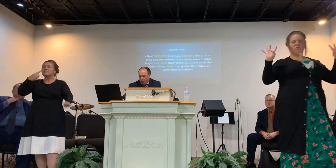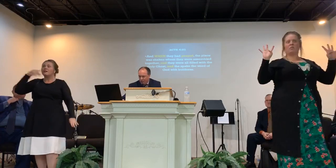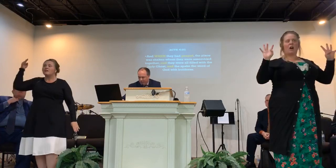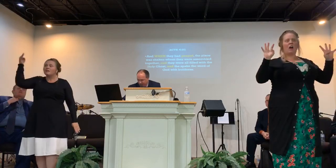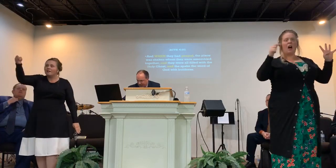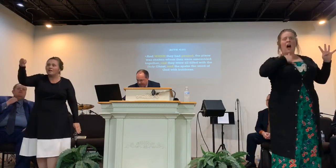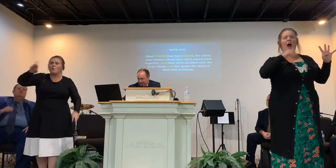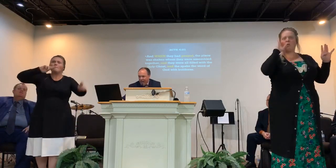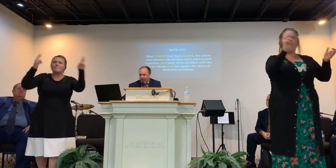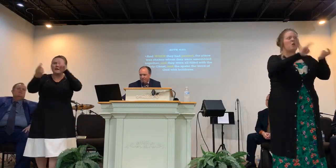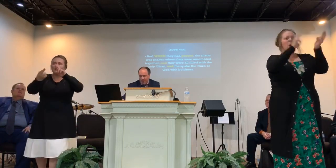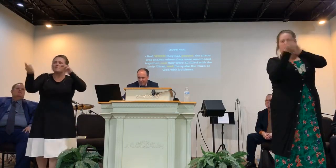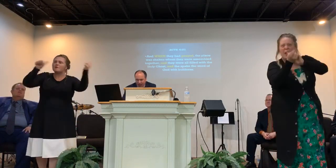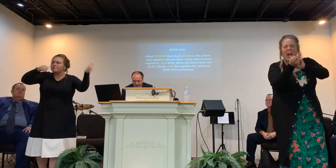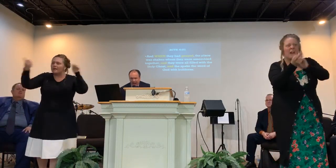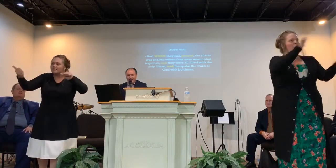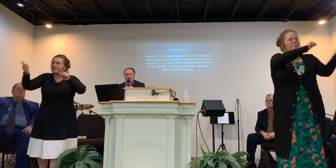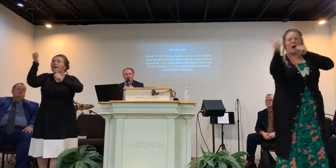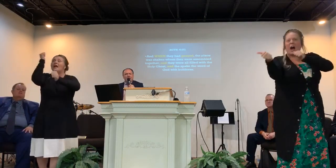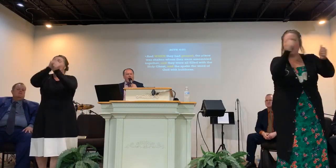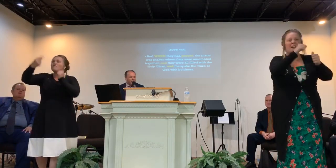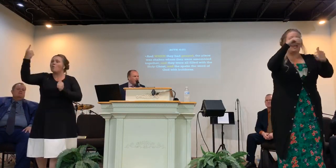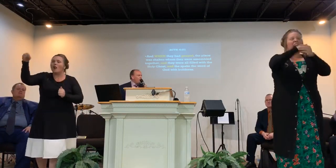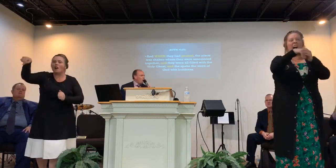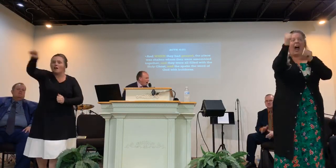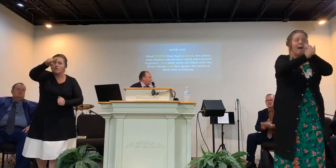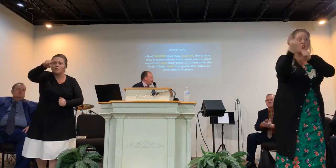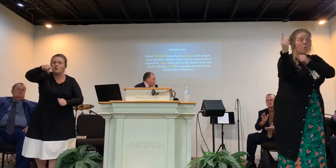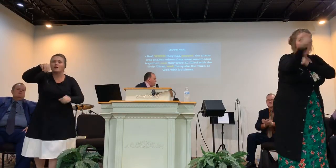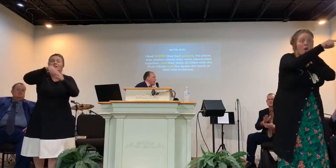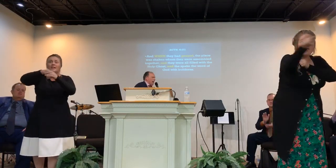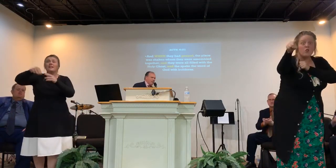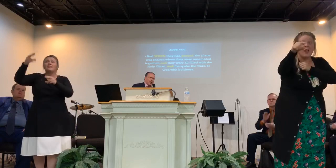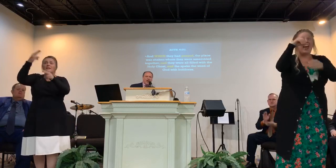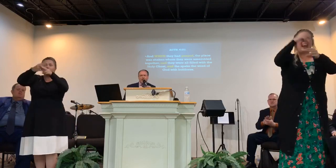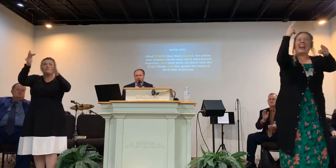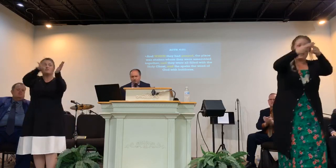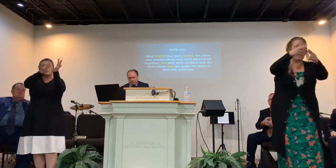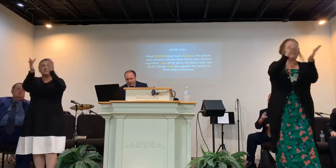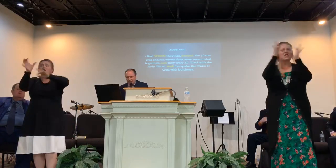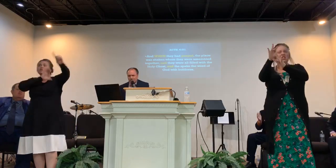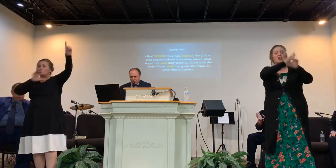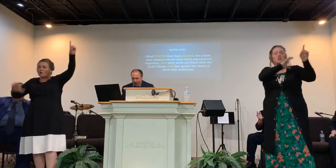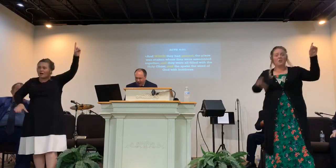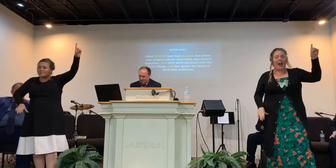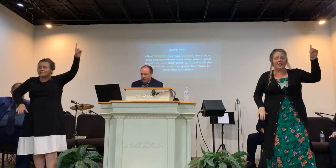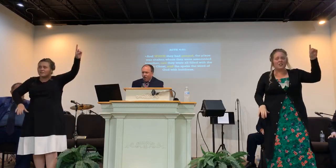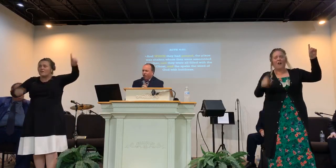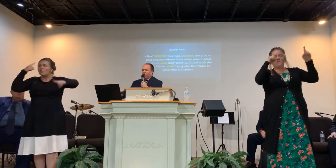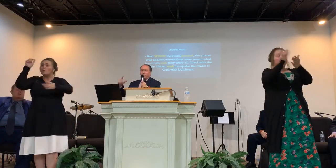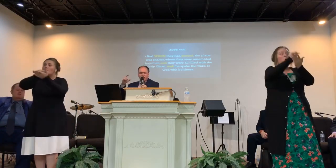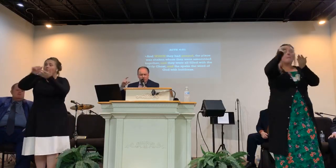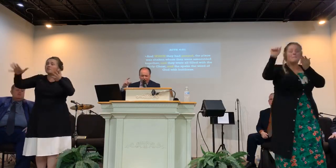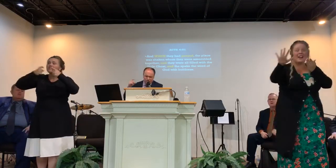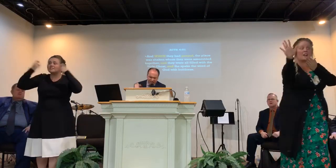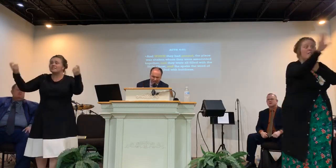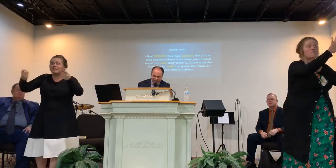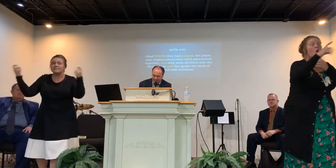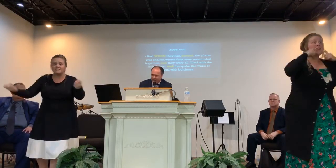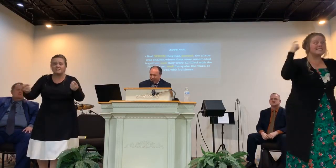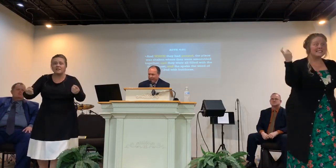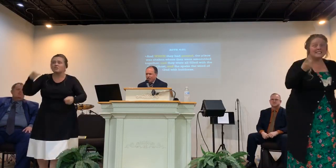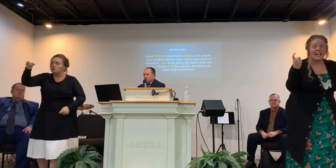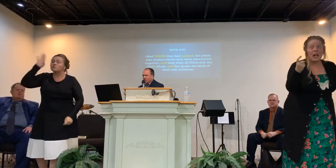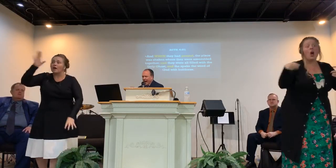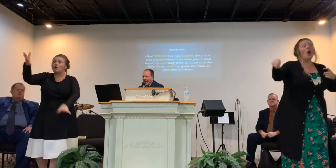said, "Repent and be baptized, every one of you, in the name of Jesus Christ, for the remission of